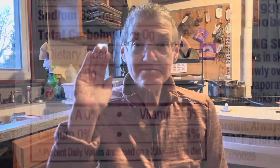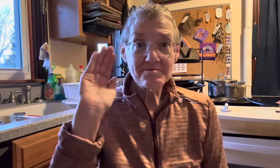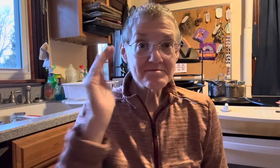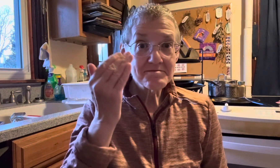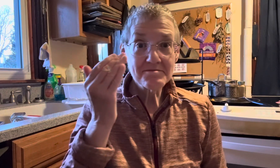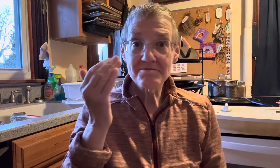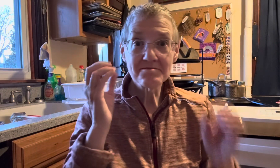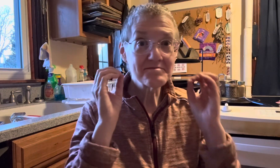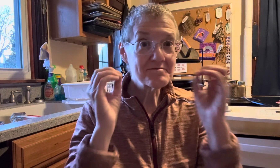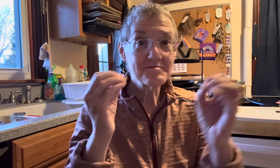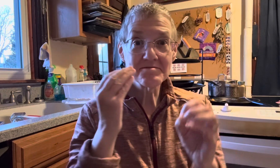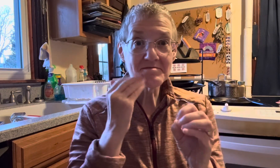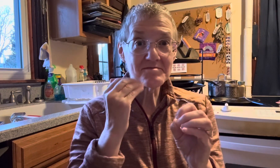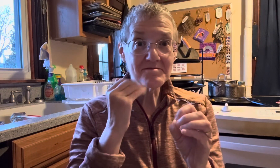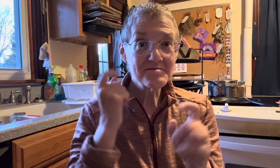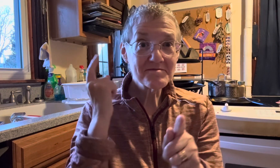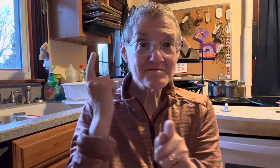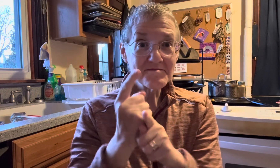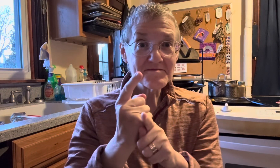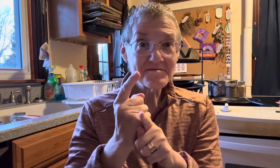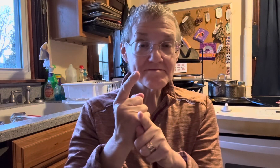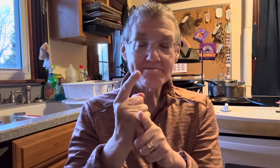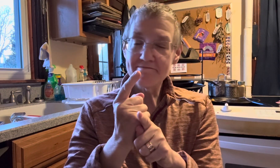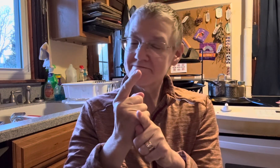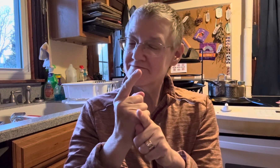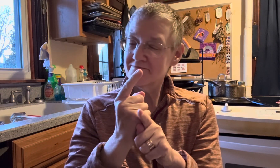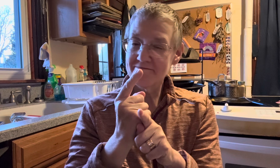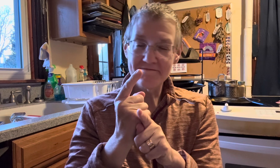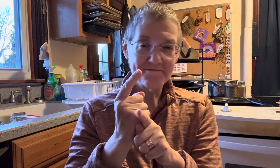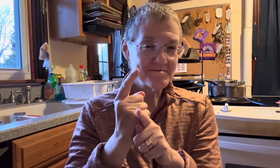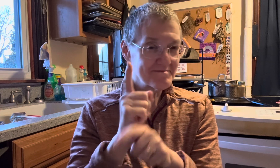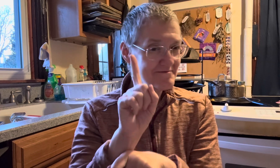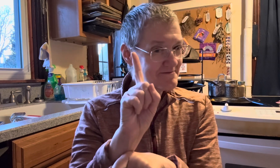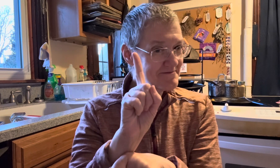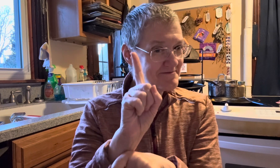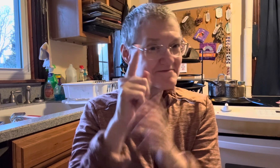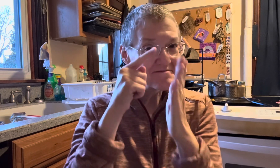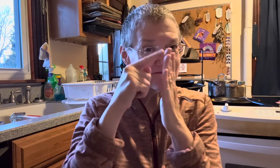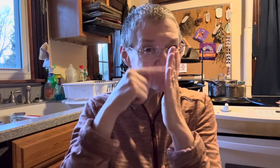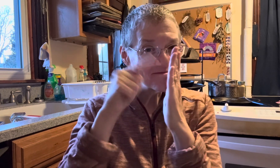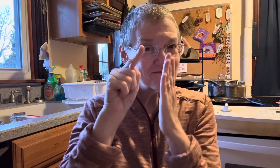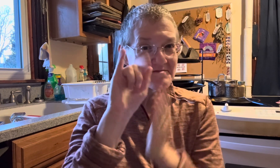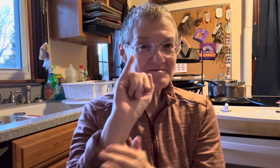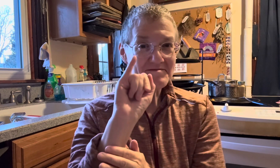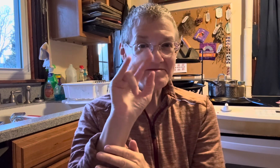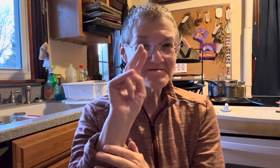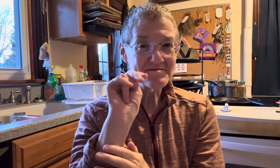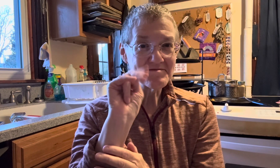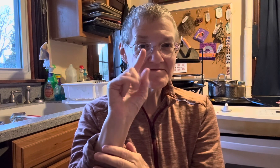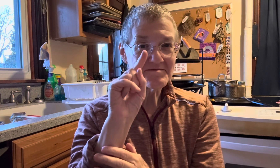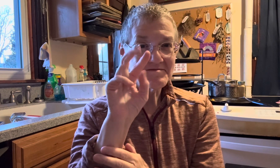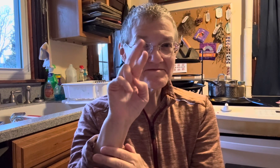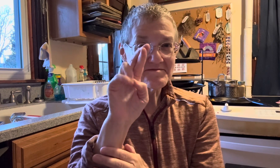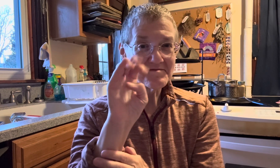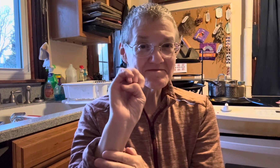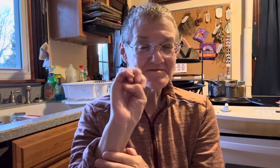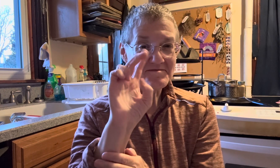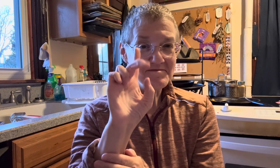So it seems that this sausage is great. It seems there's no sugar. But wait, check the